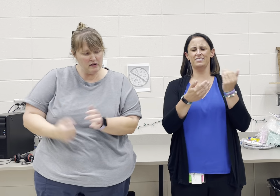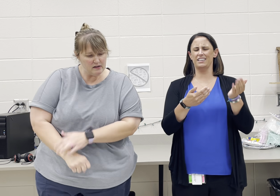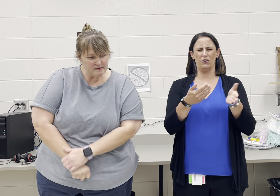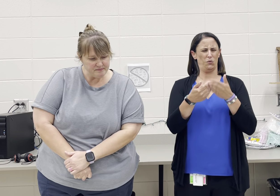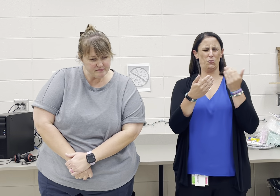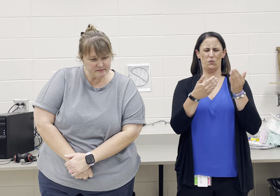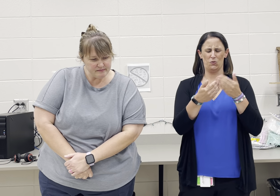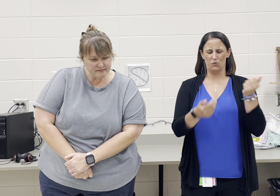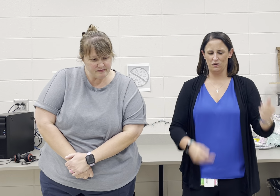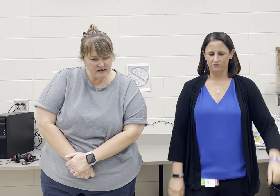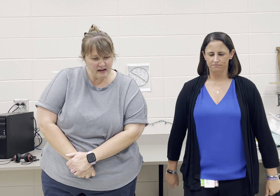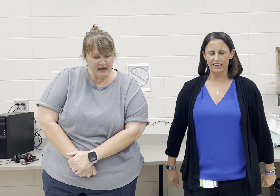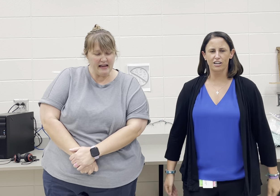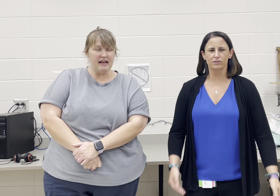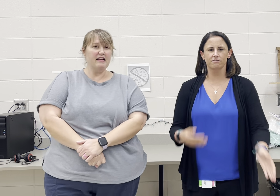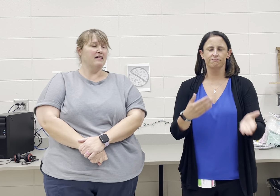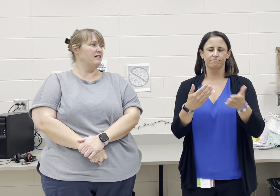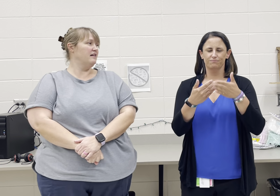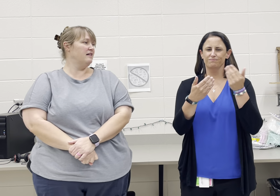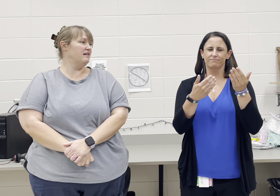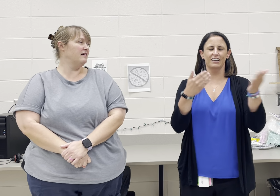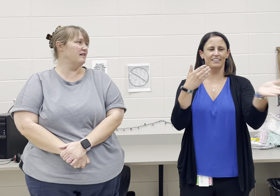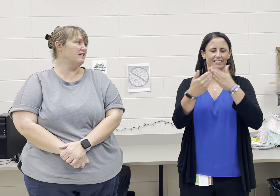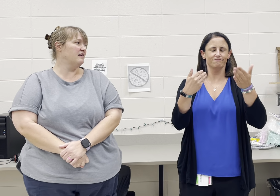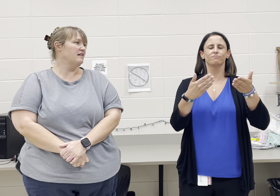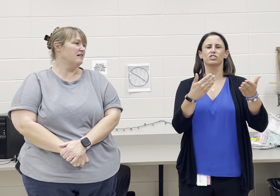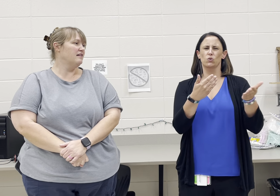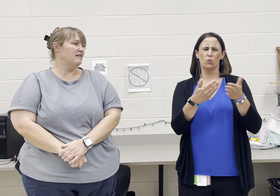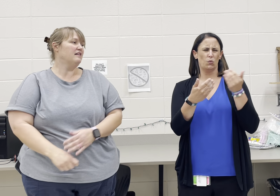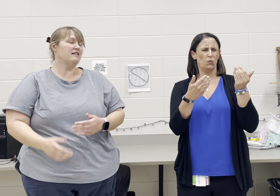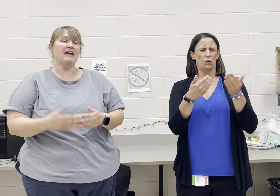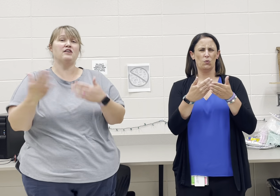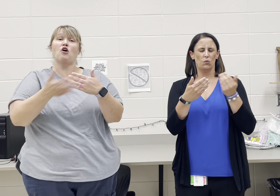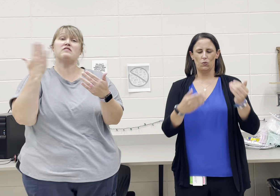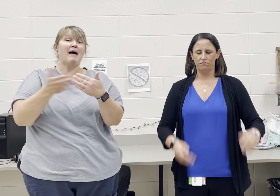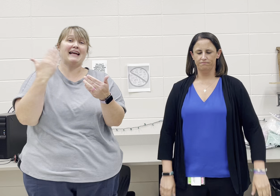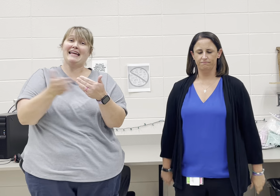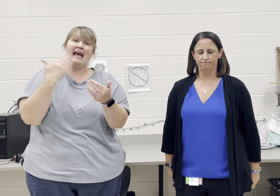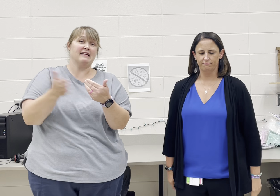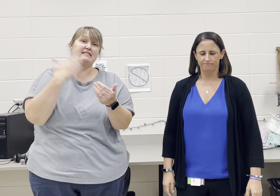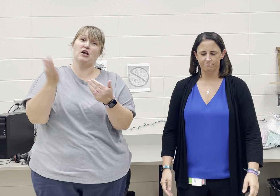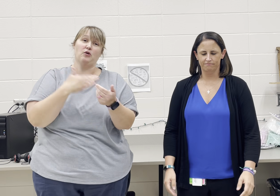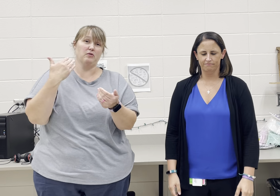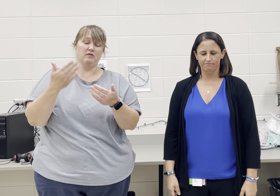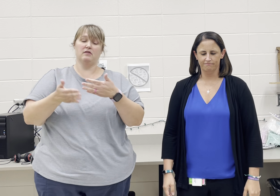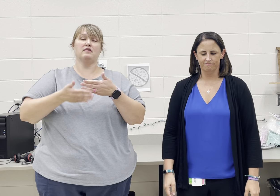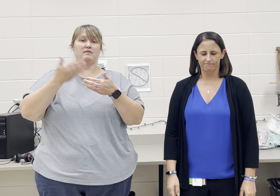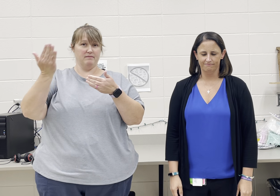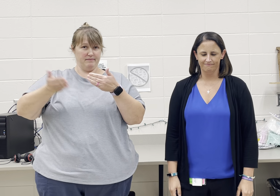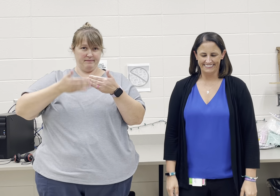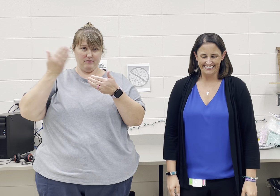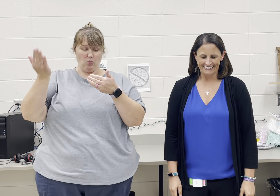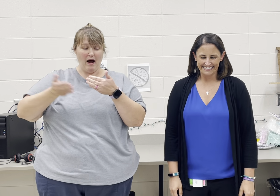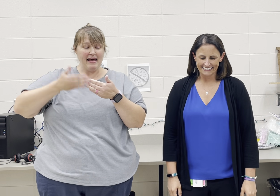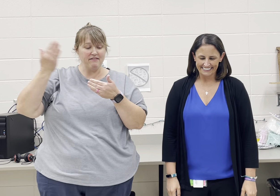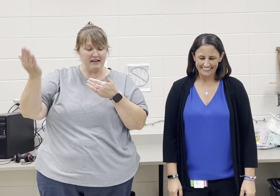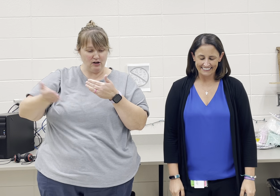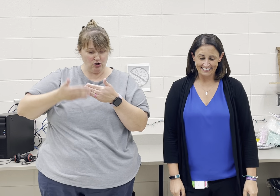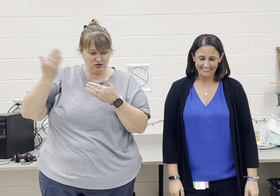easy. And no, it's not like just. Yeah, no smackety hands, no. Quiet fingers,